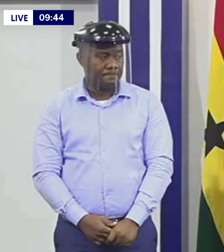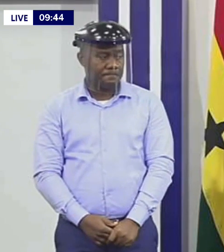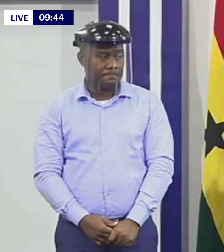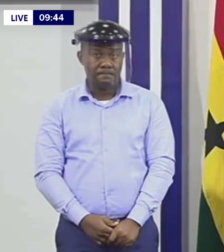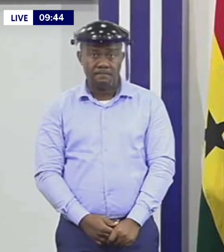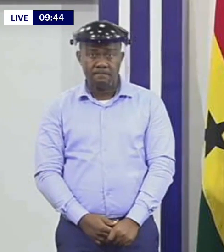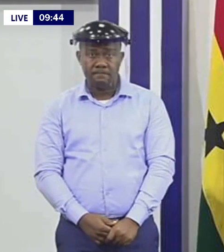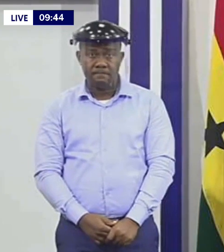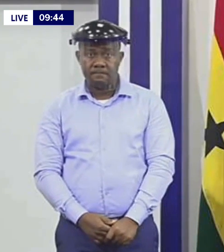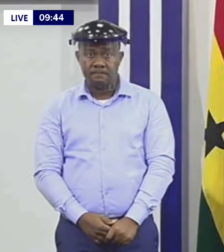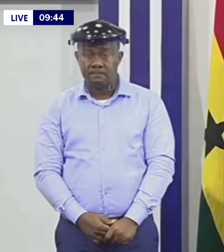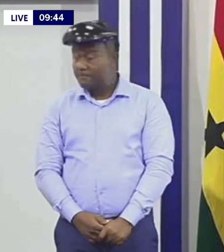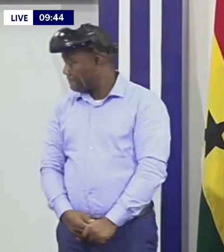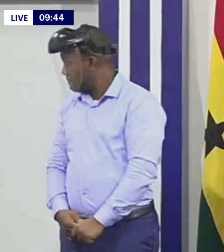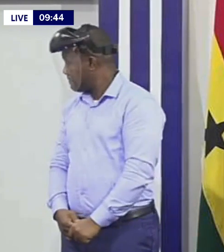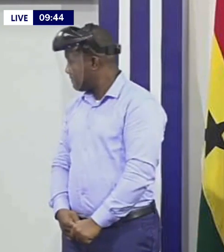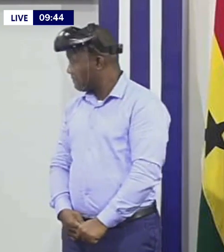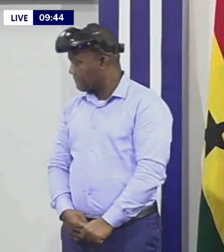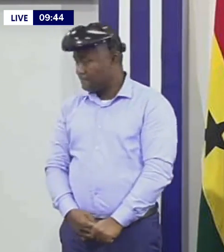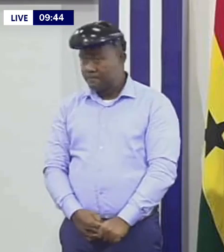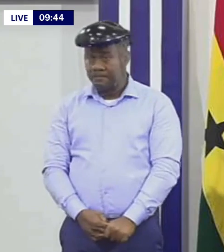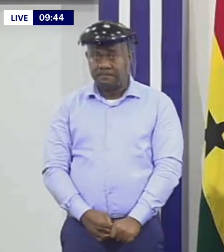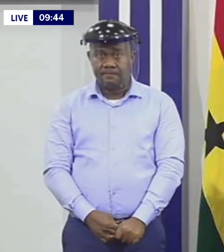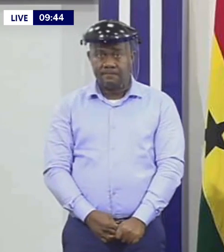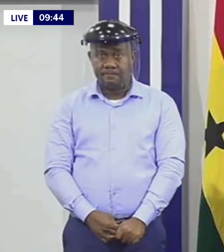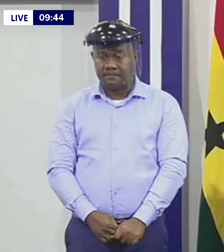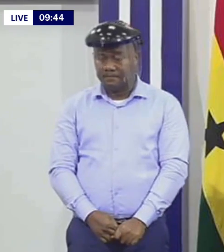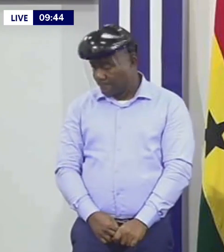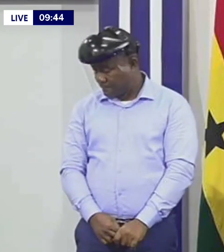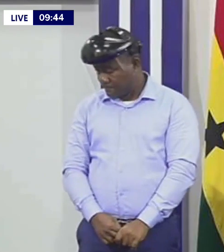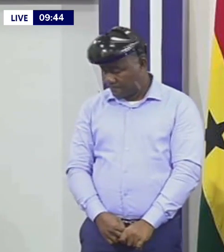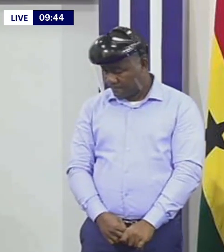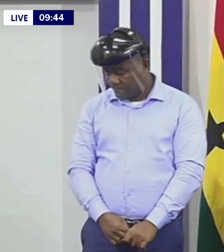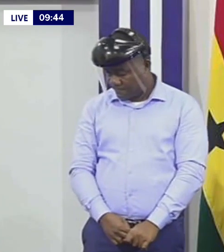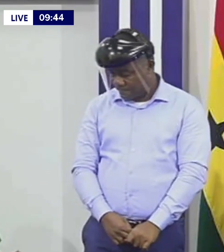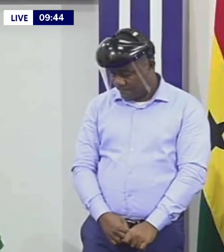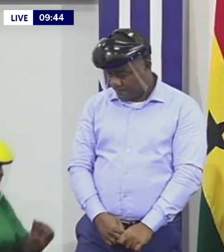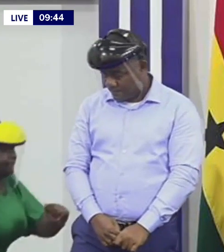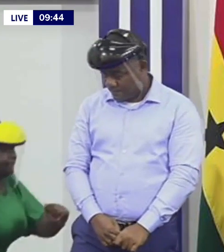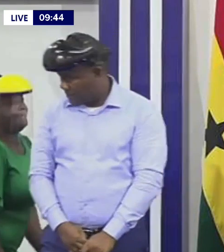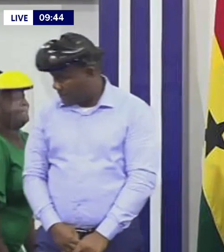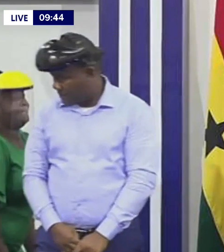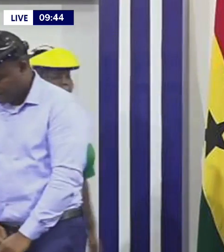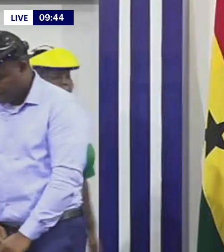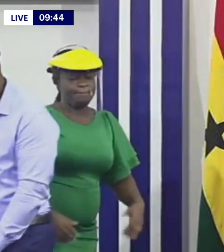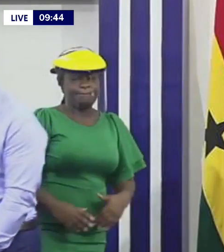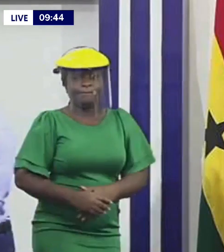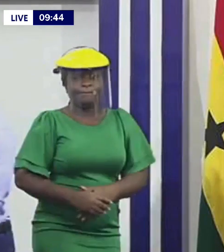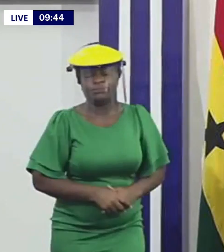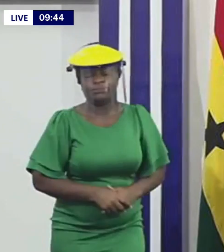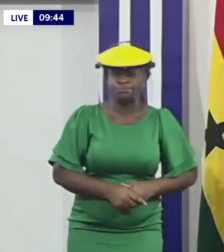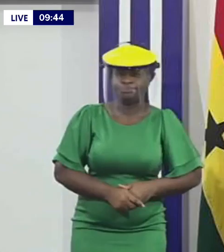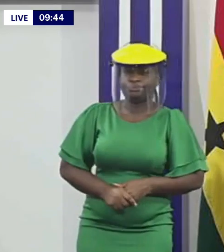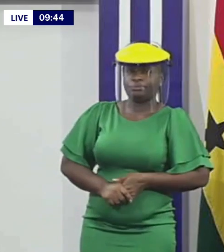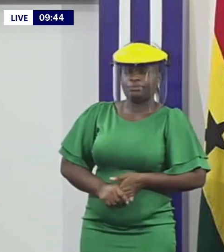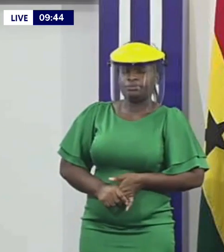Brief on care and treatment. Patients are treated according to the national treatment protocol and guideline.